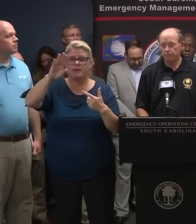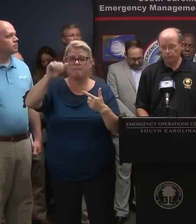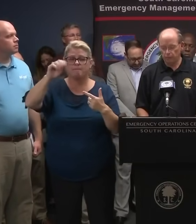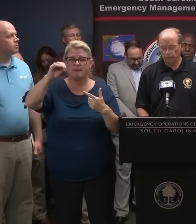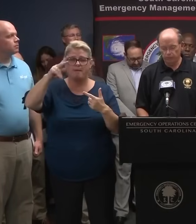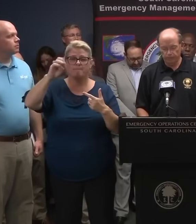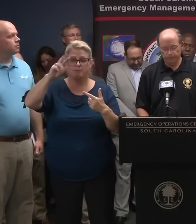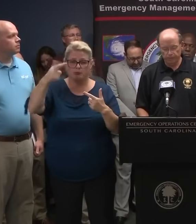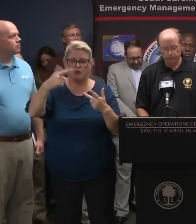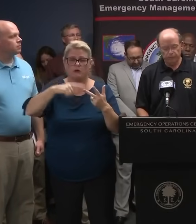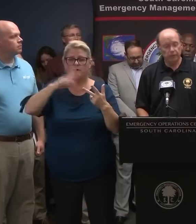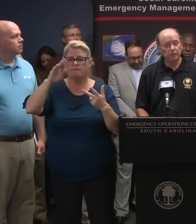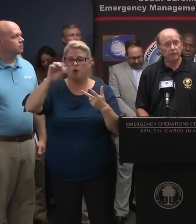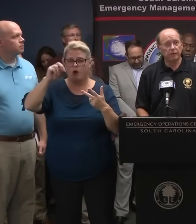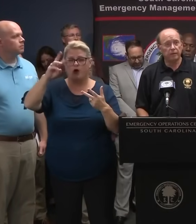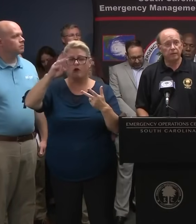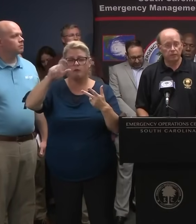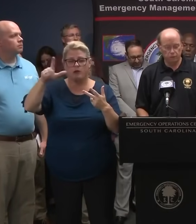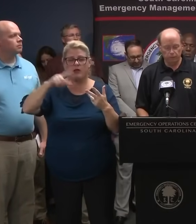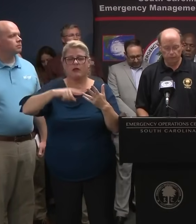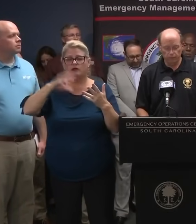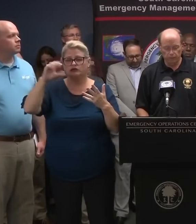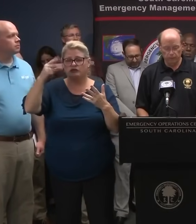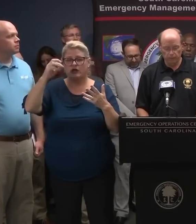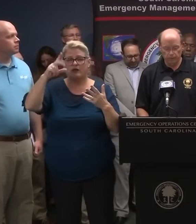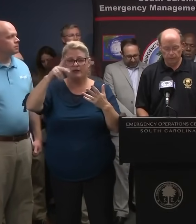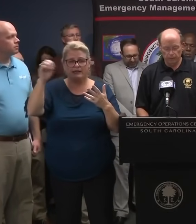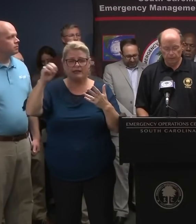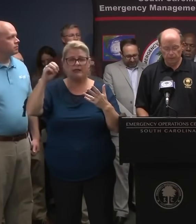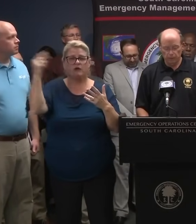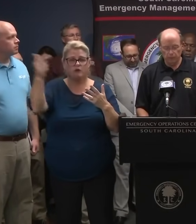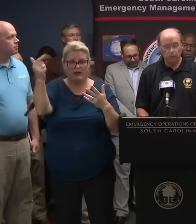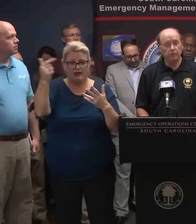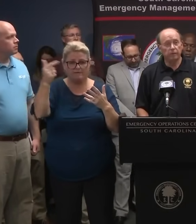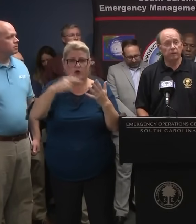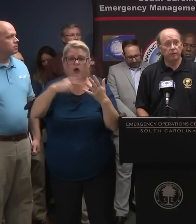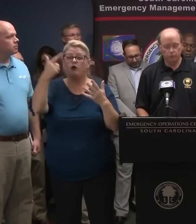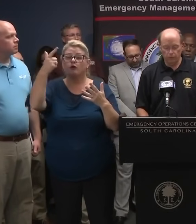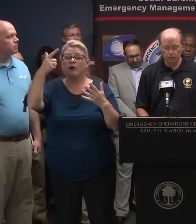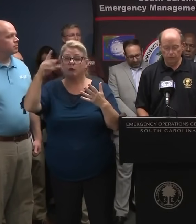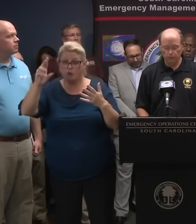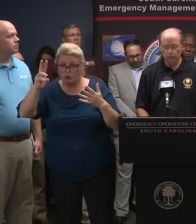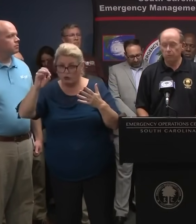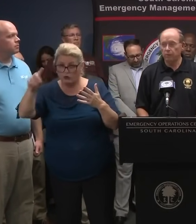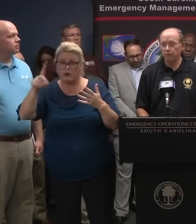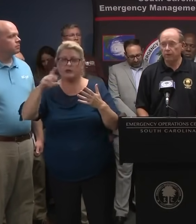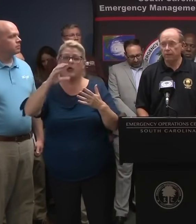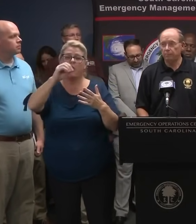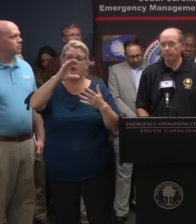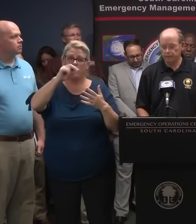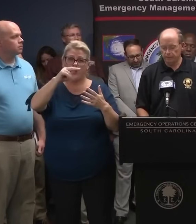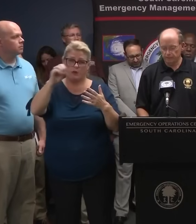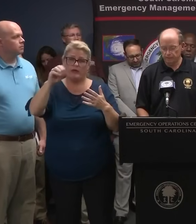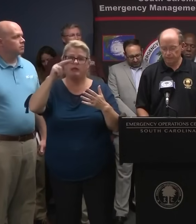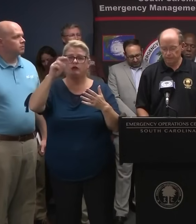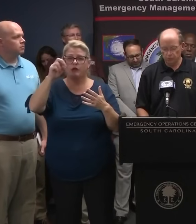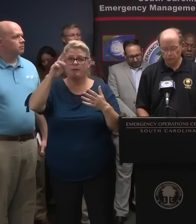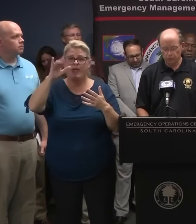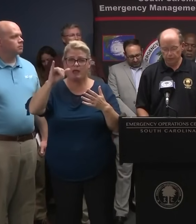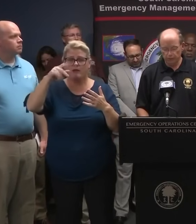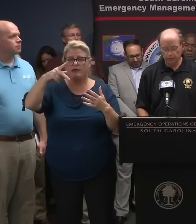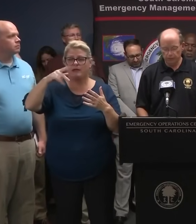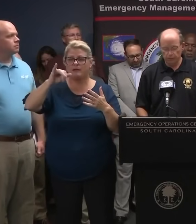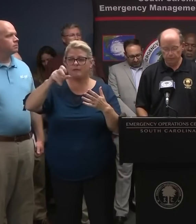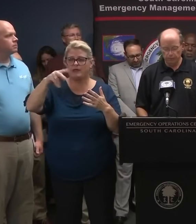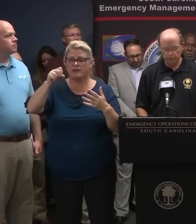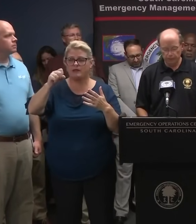Bamberg, Barnwell, Cherokee, Greenville, Greenwood, Oconee, Newberry, Pickens,